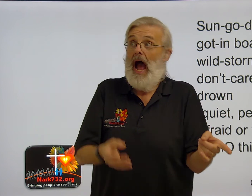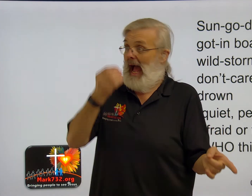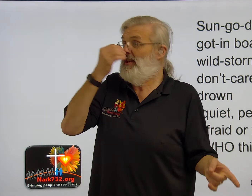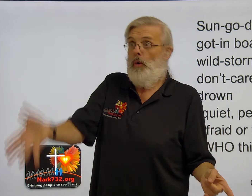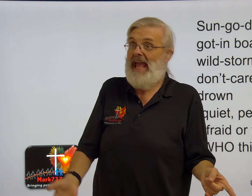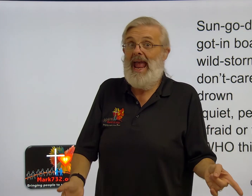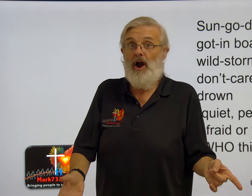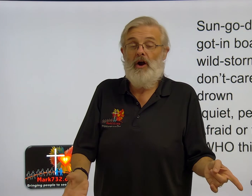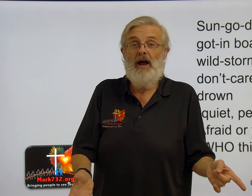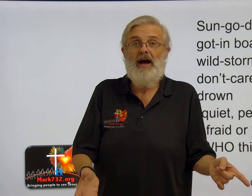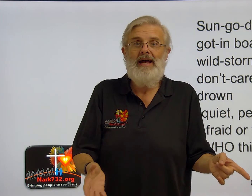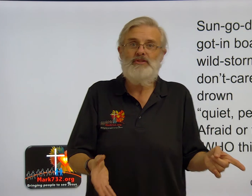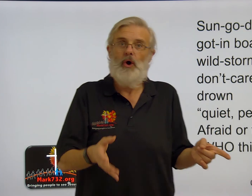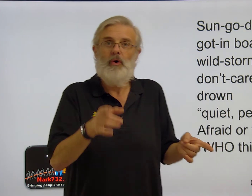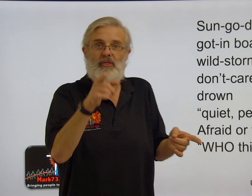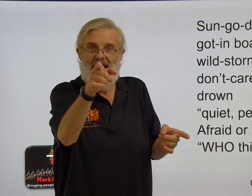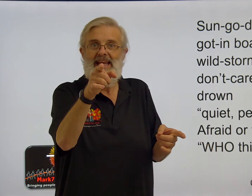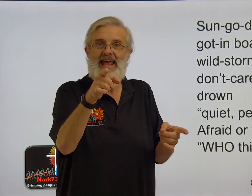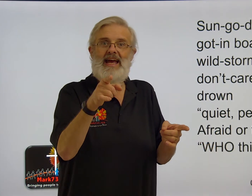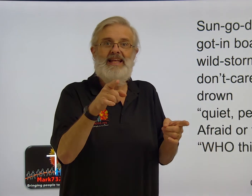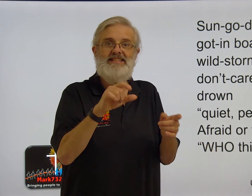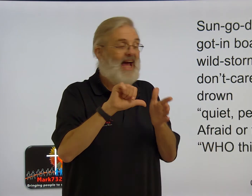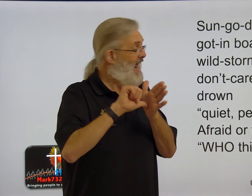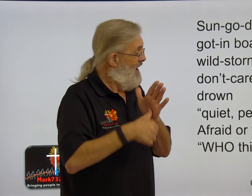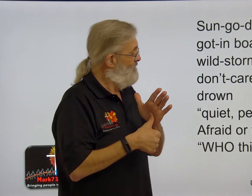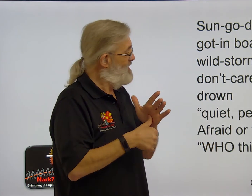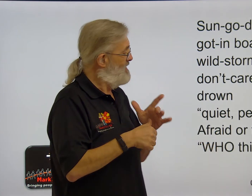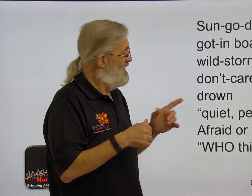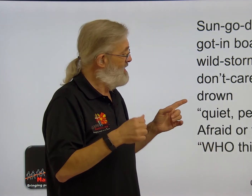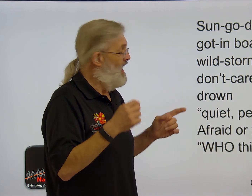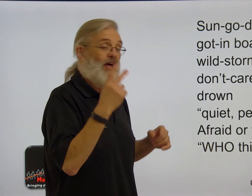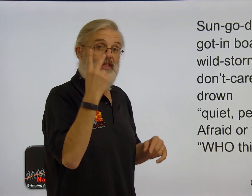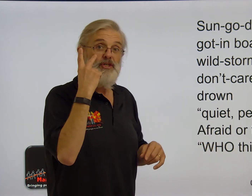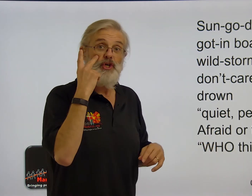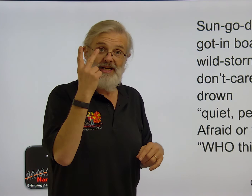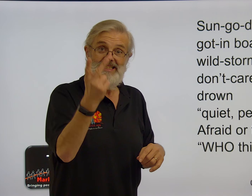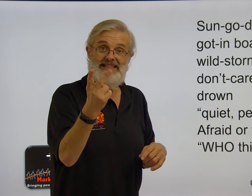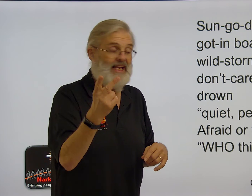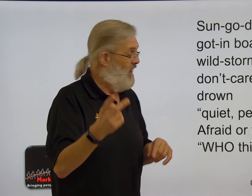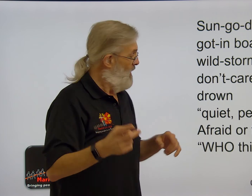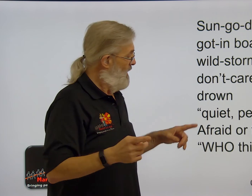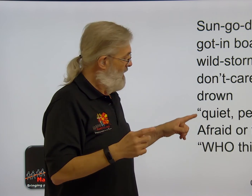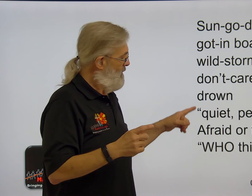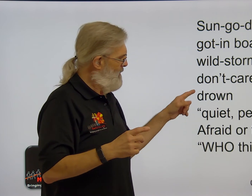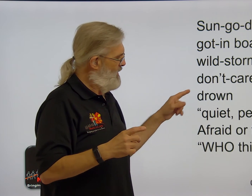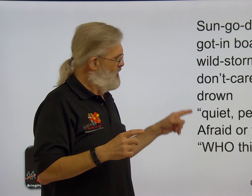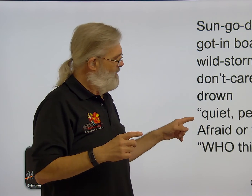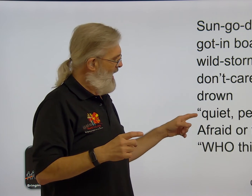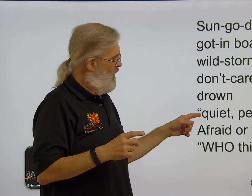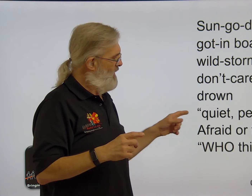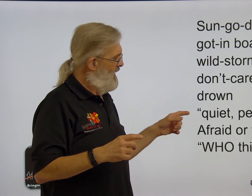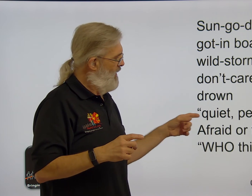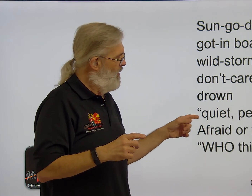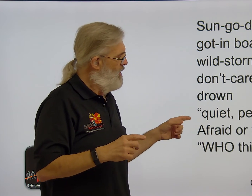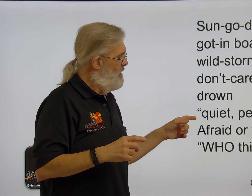don't care. And so that again is that emphasis that you're going to see. I'm going to jump down here where